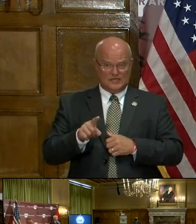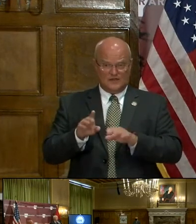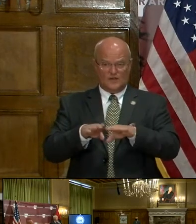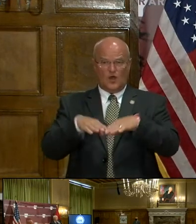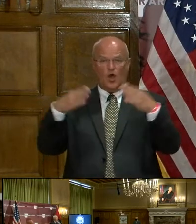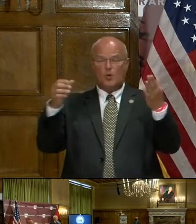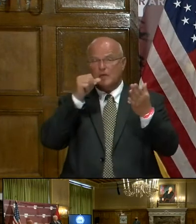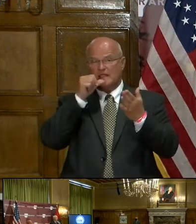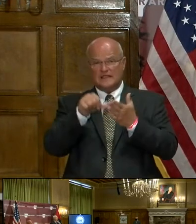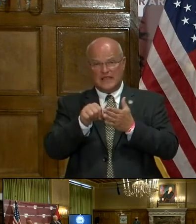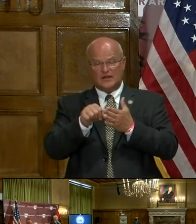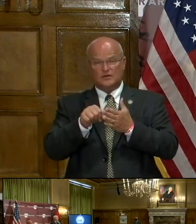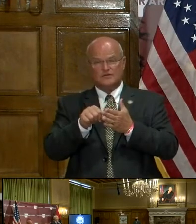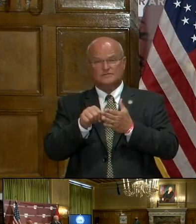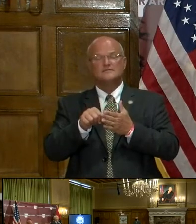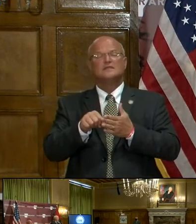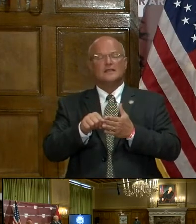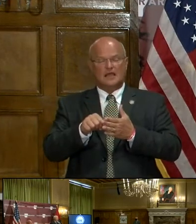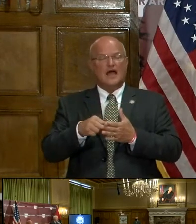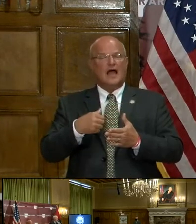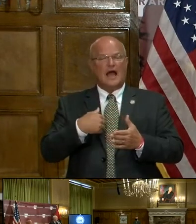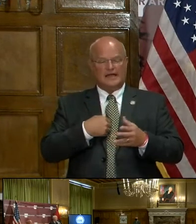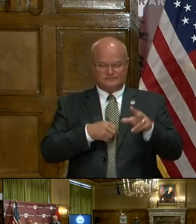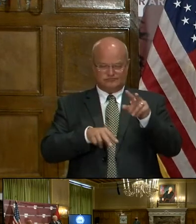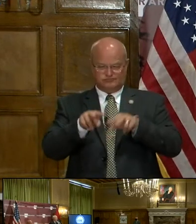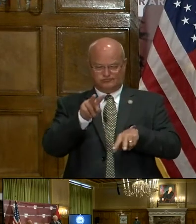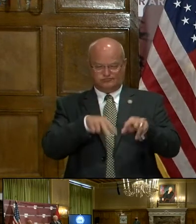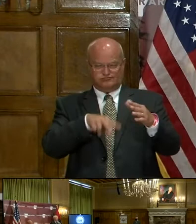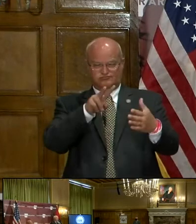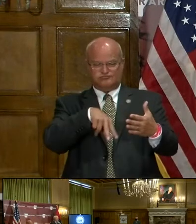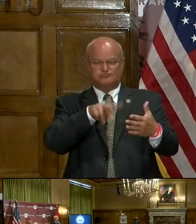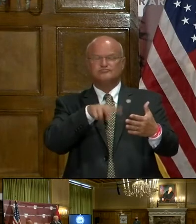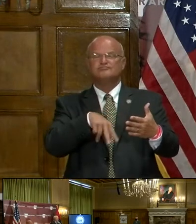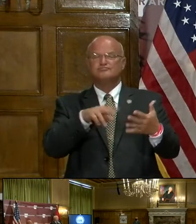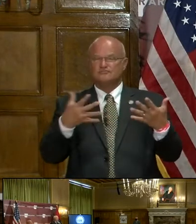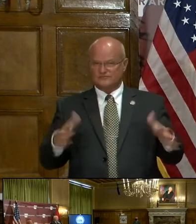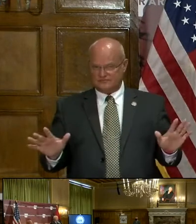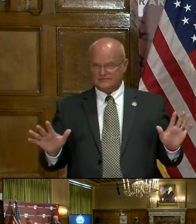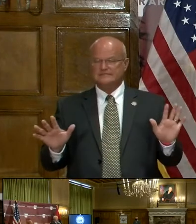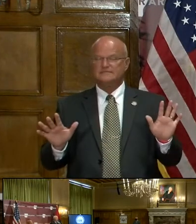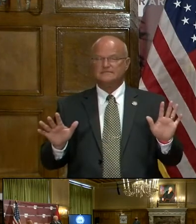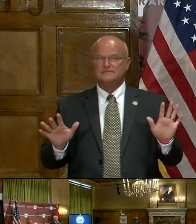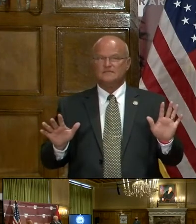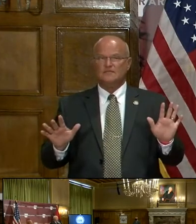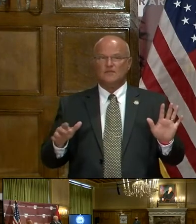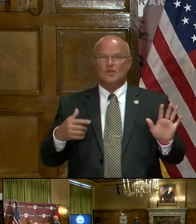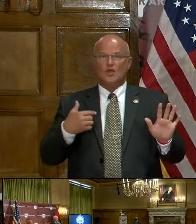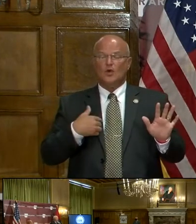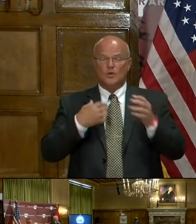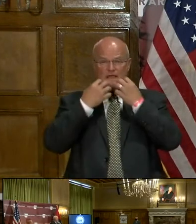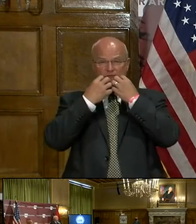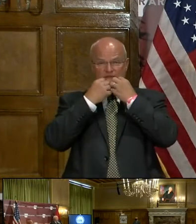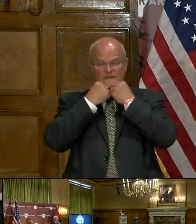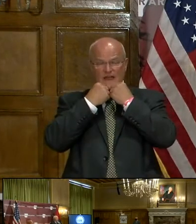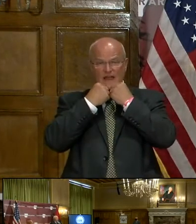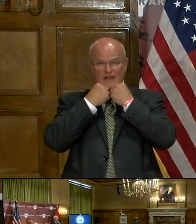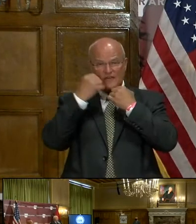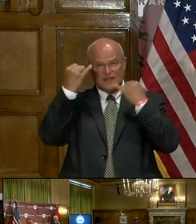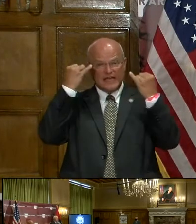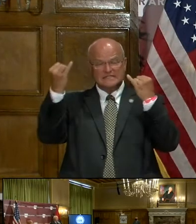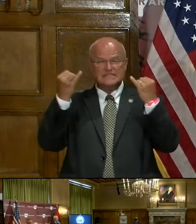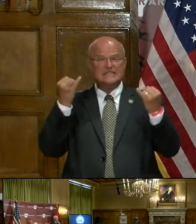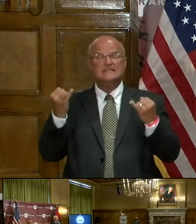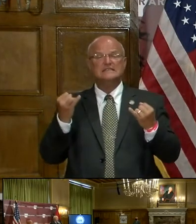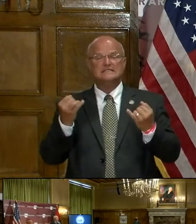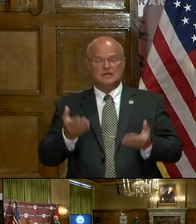of the open letter, I have taken a look at that, and we value the